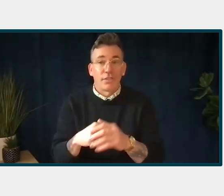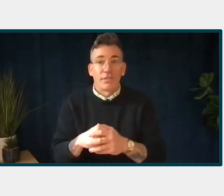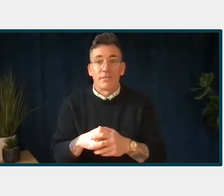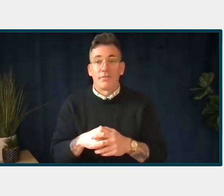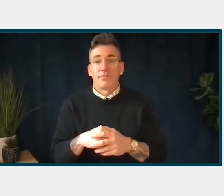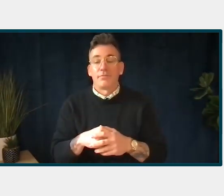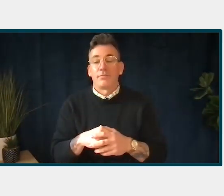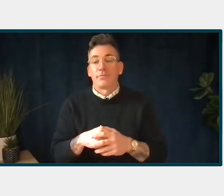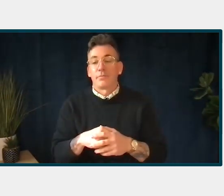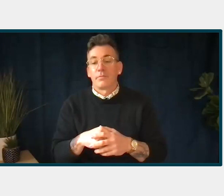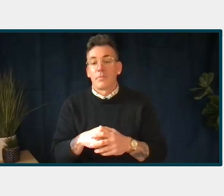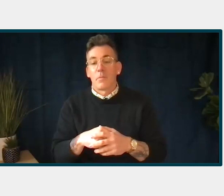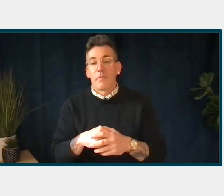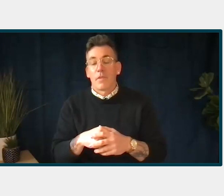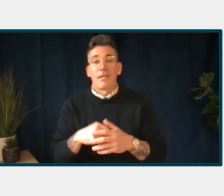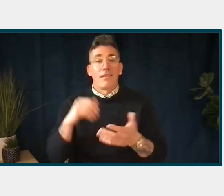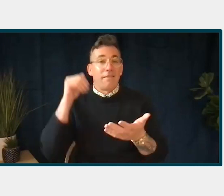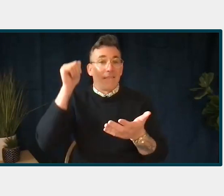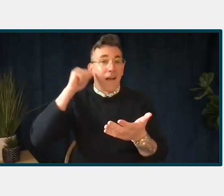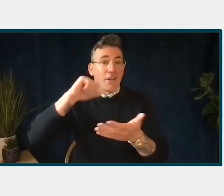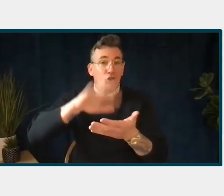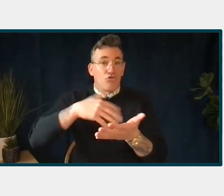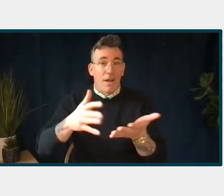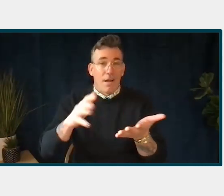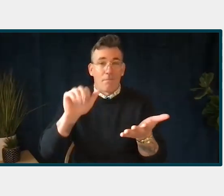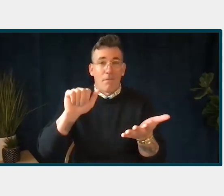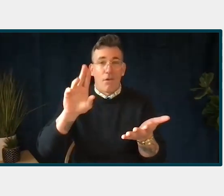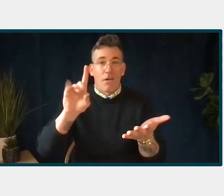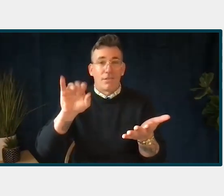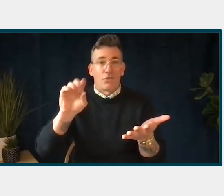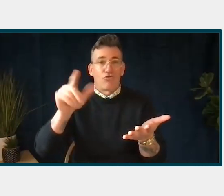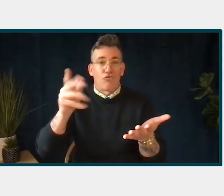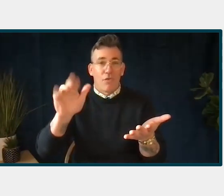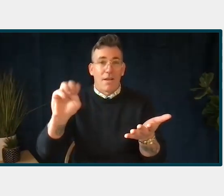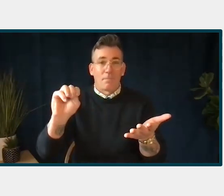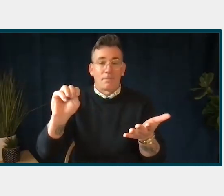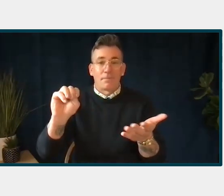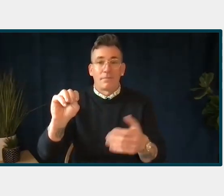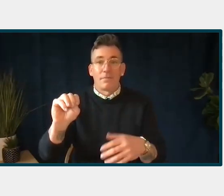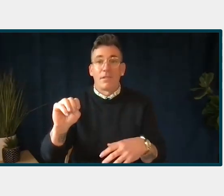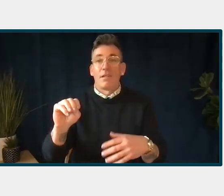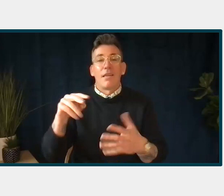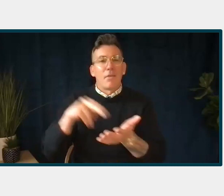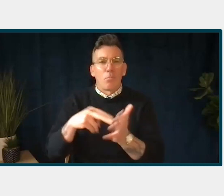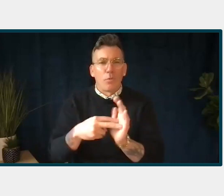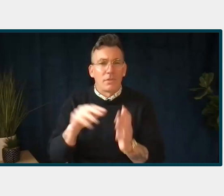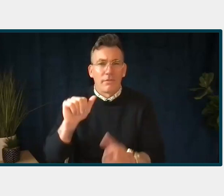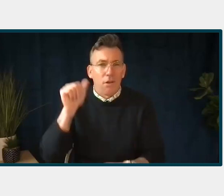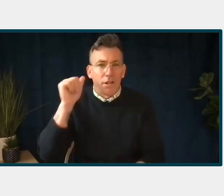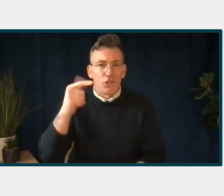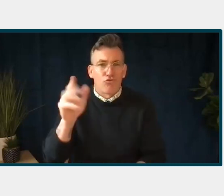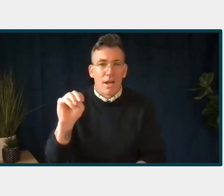it's not unintentional. It is very intentionally designed that way. When we think of audiograms,